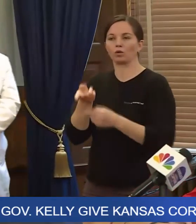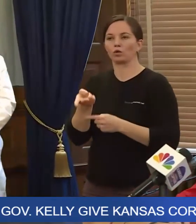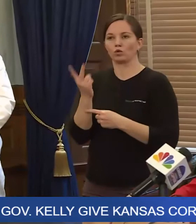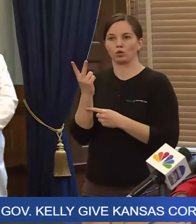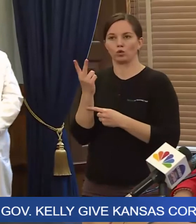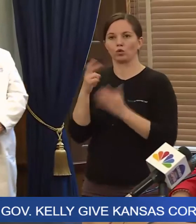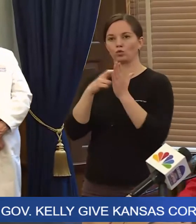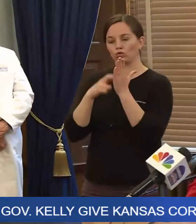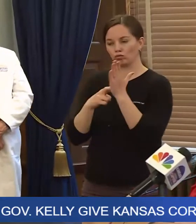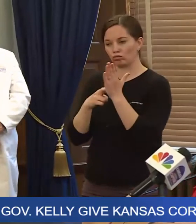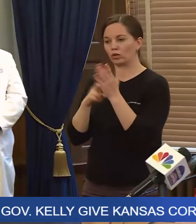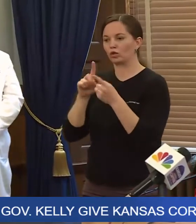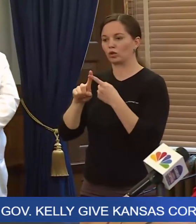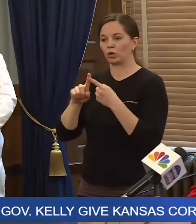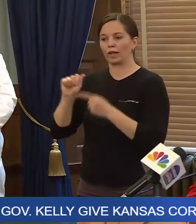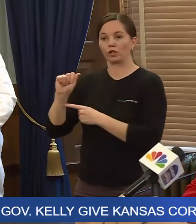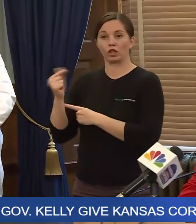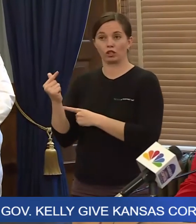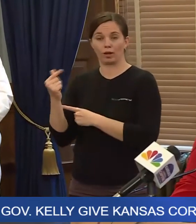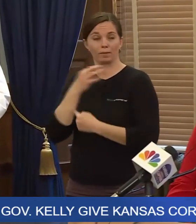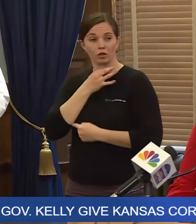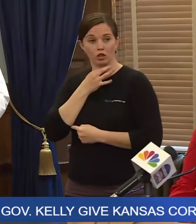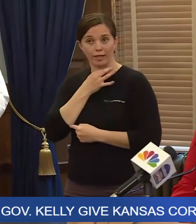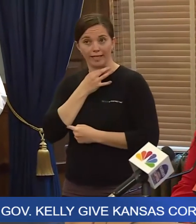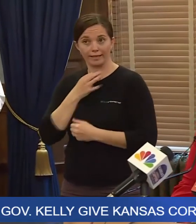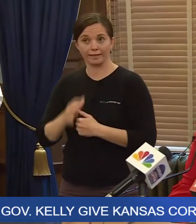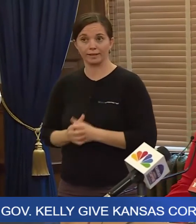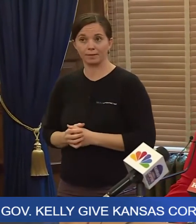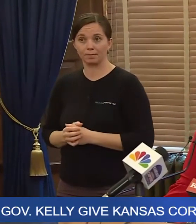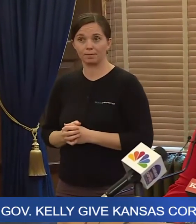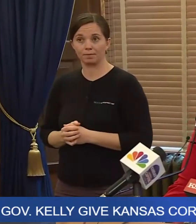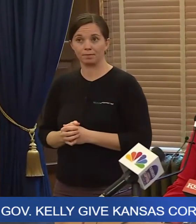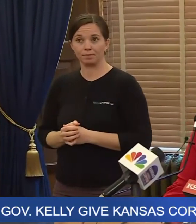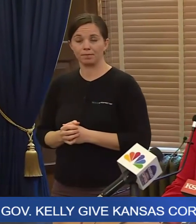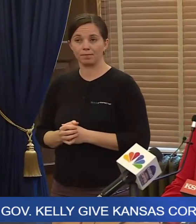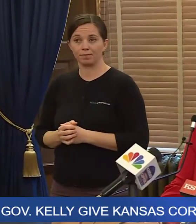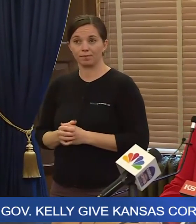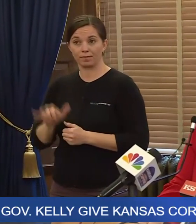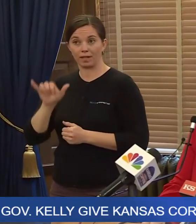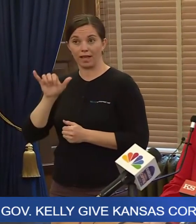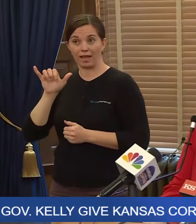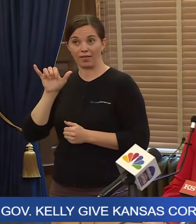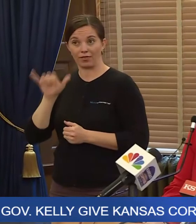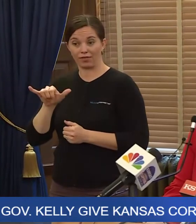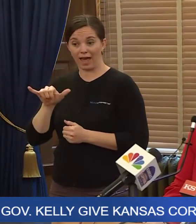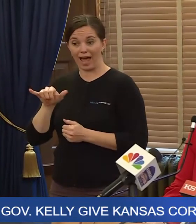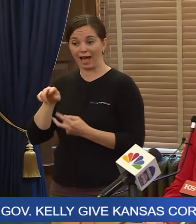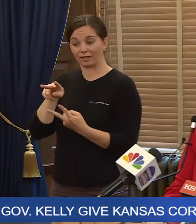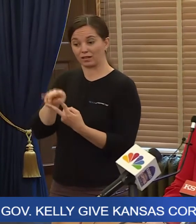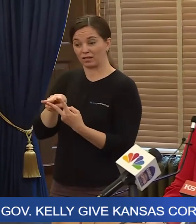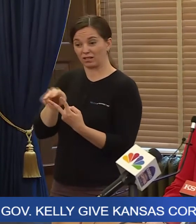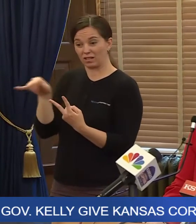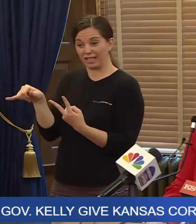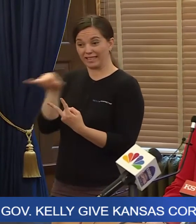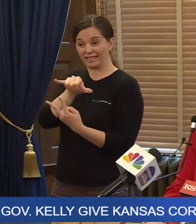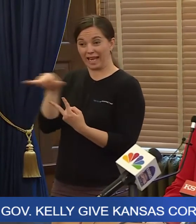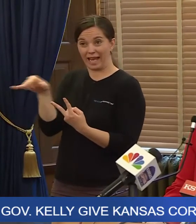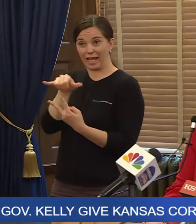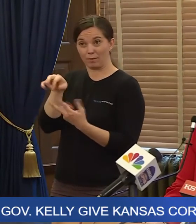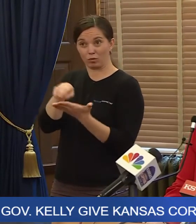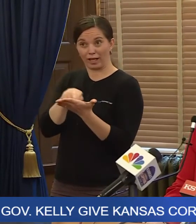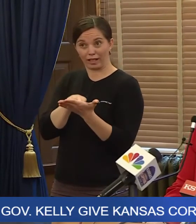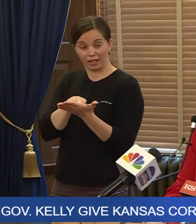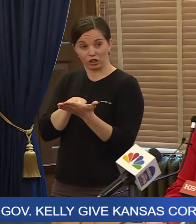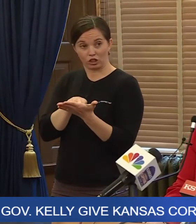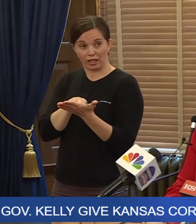the Attorney General. I'm curious, are those, is that just two versions of the same regulation that you're